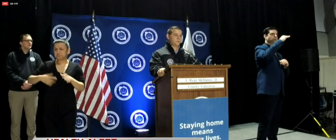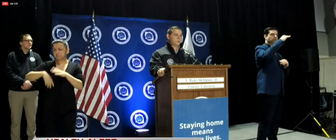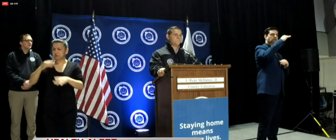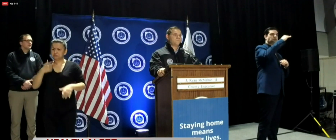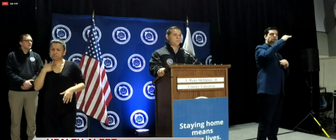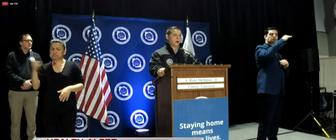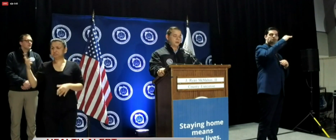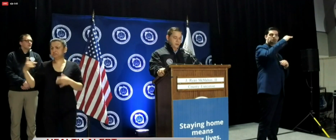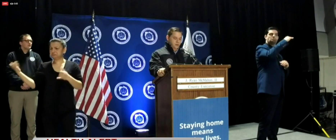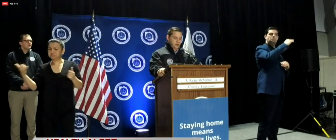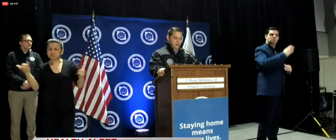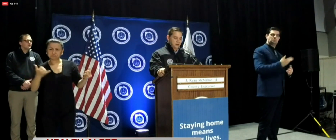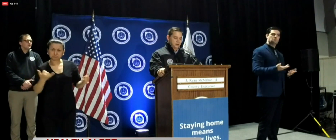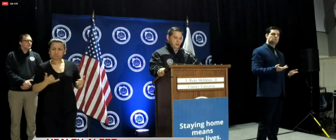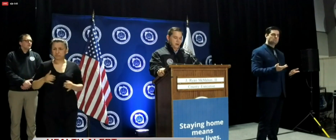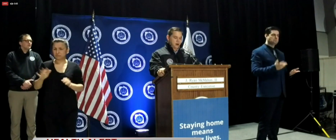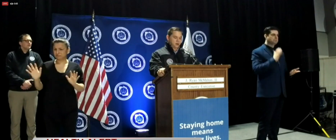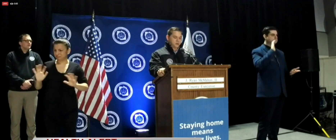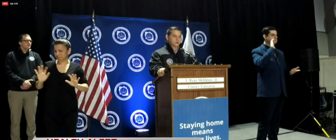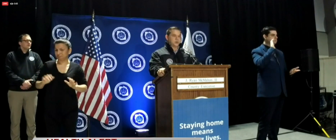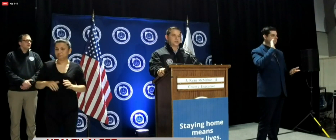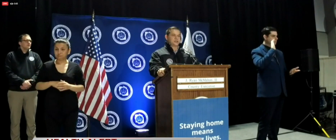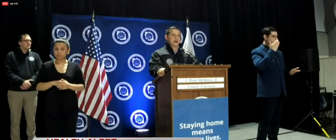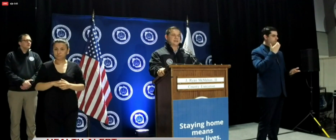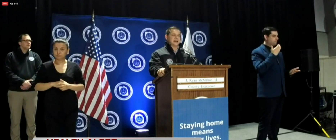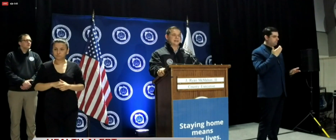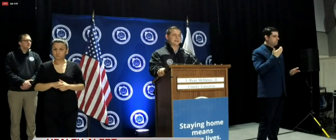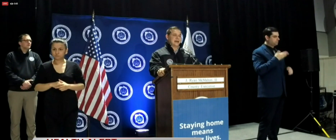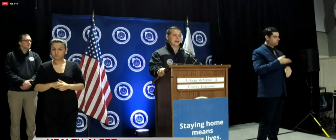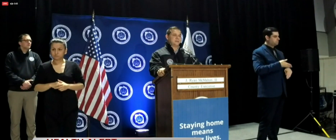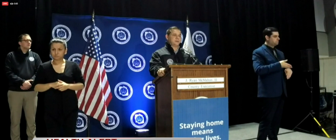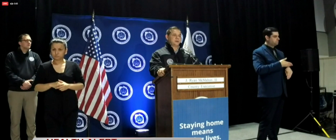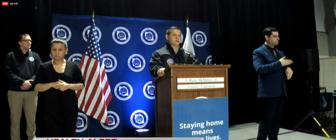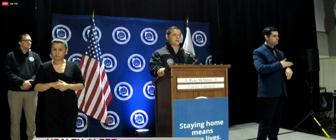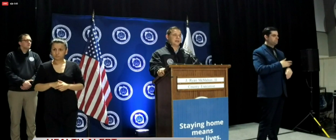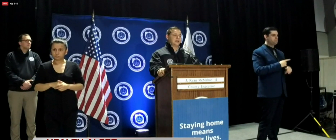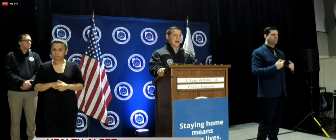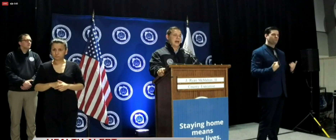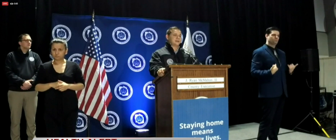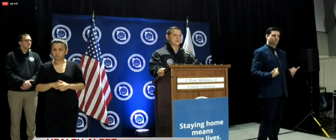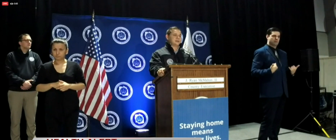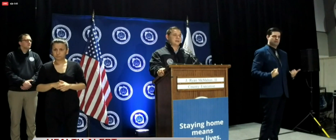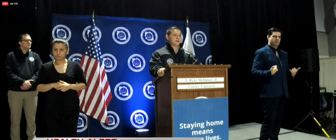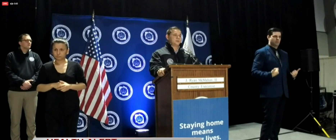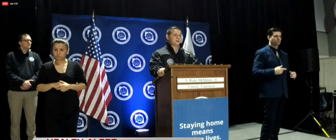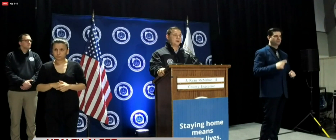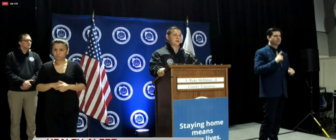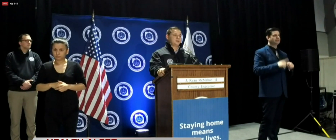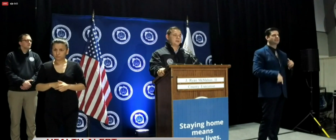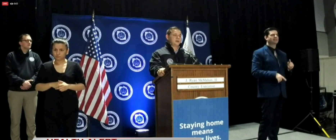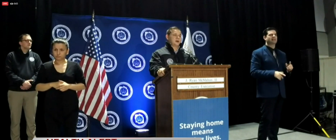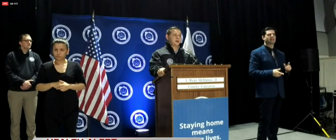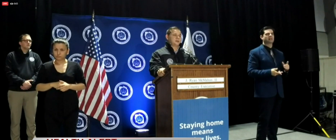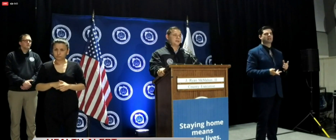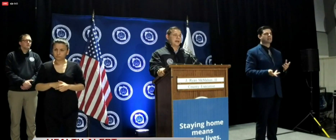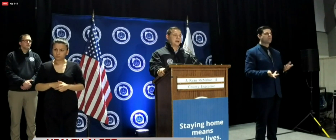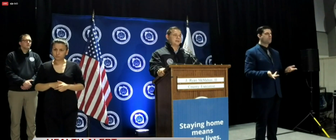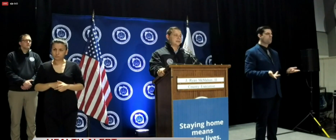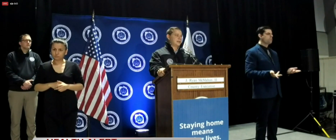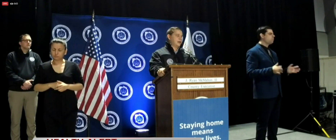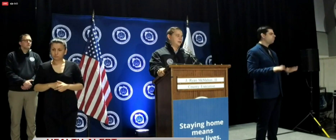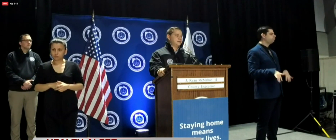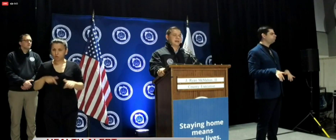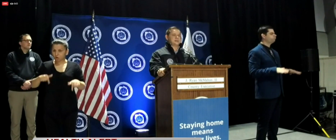scenario. But in our situation, now is not the time to get lax, because the